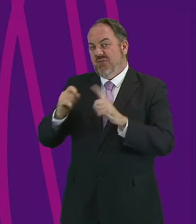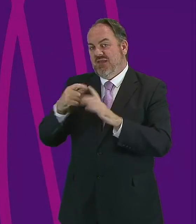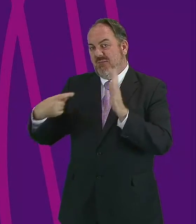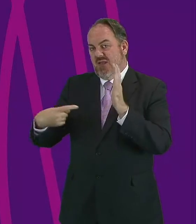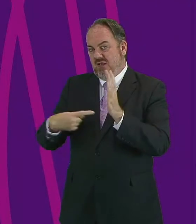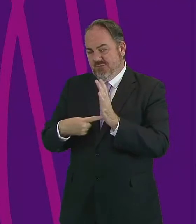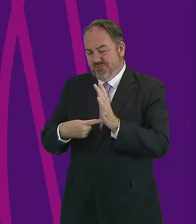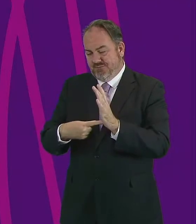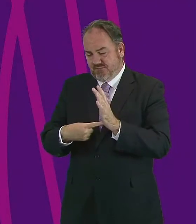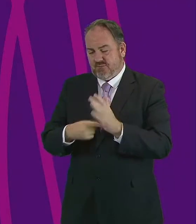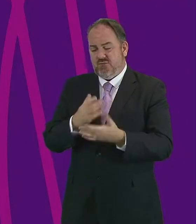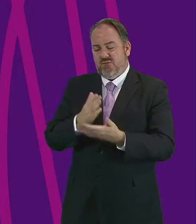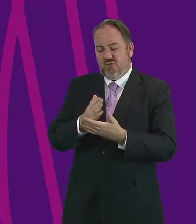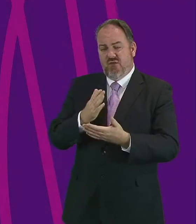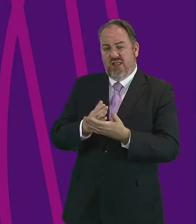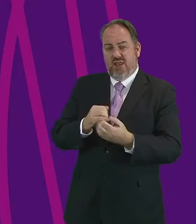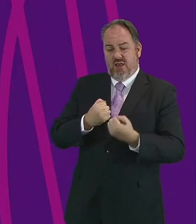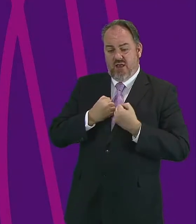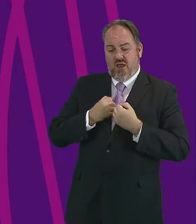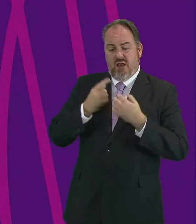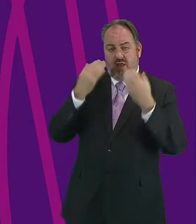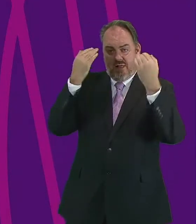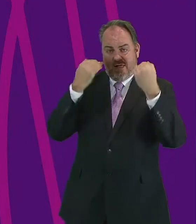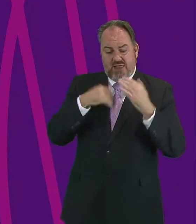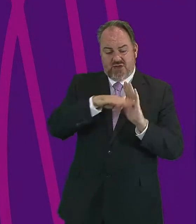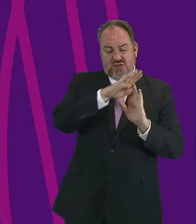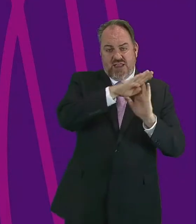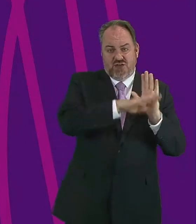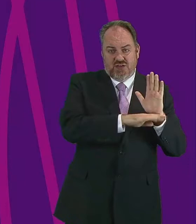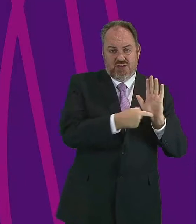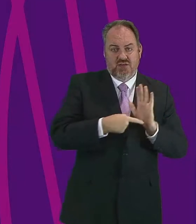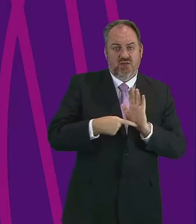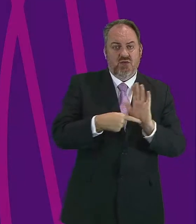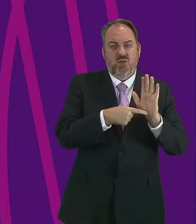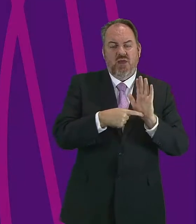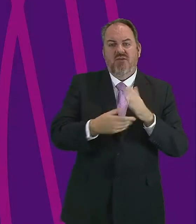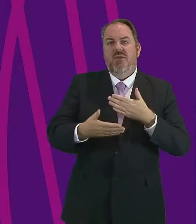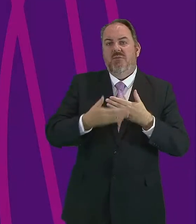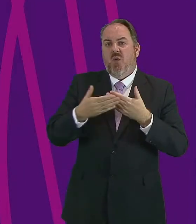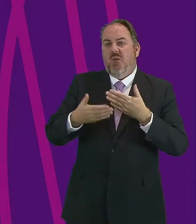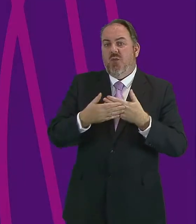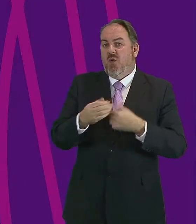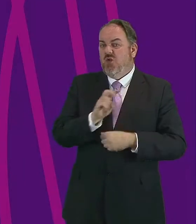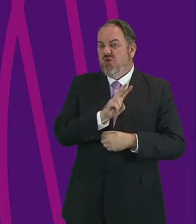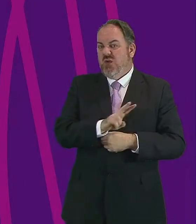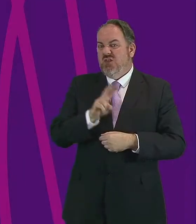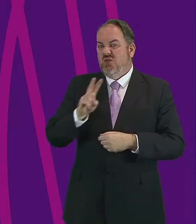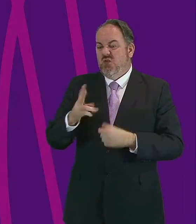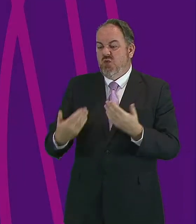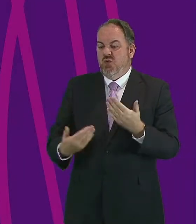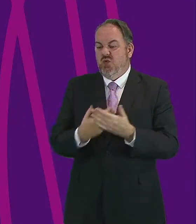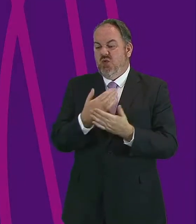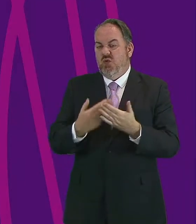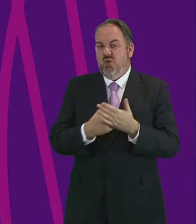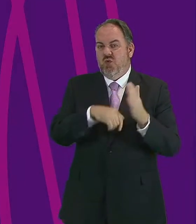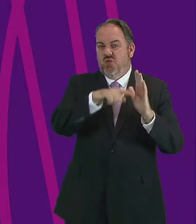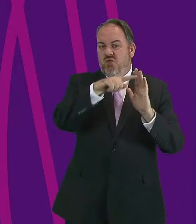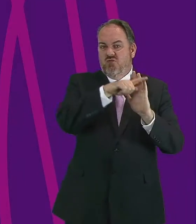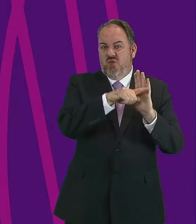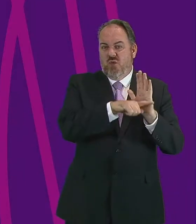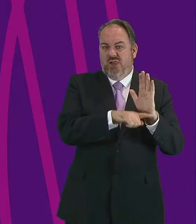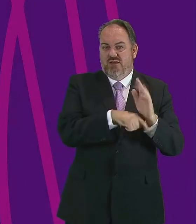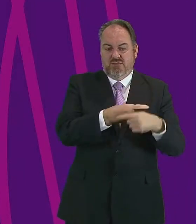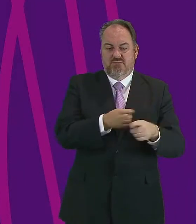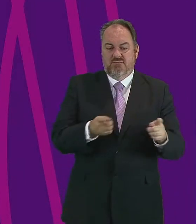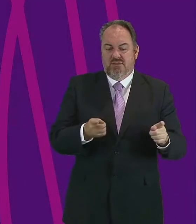reporting requirements under the legislation, we have also reported in more detail on 22 provisions which we have judged to be of most significant